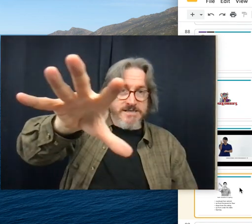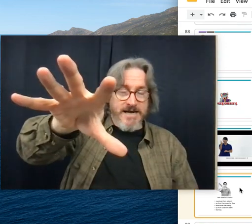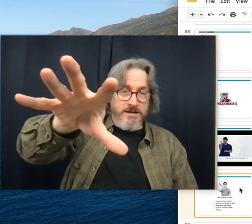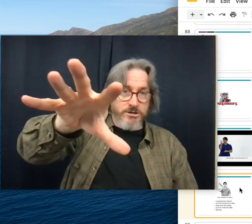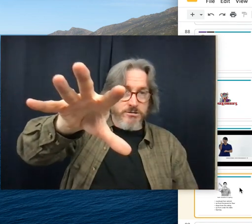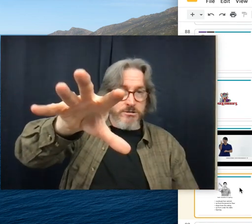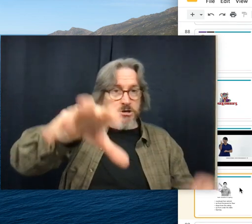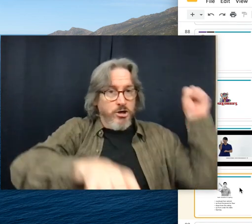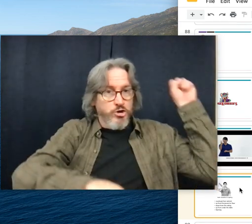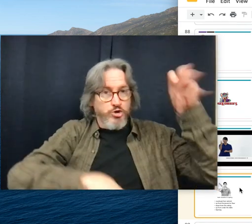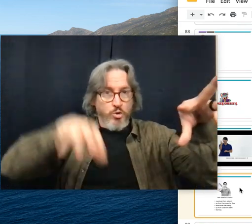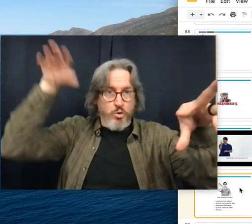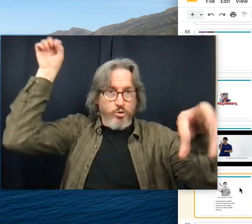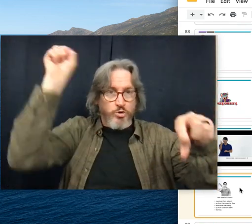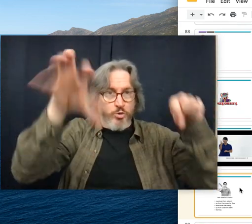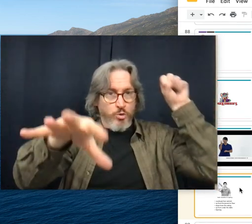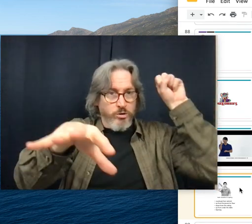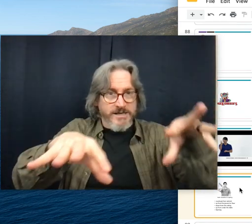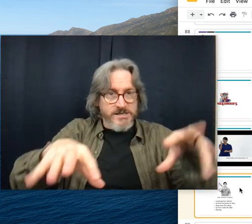onto the stage.